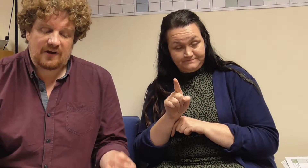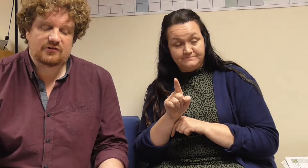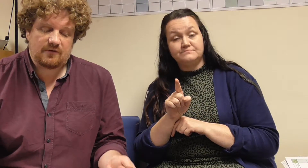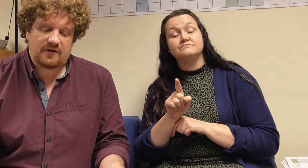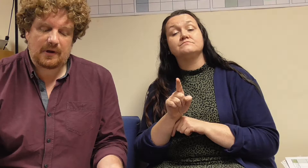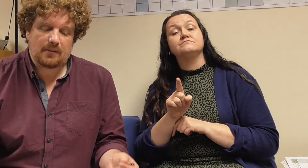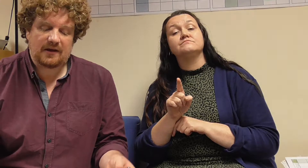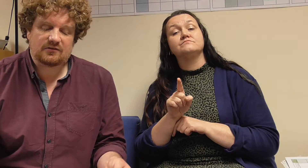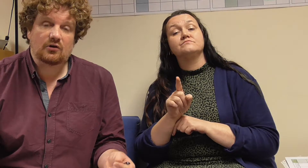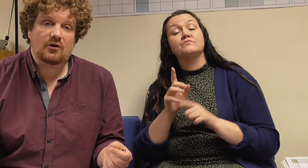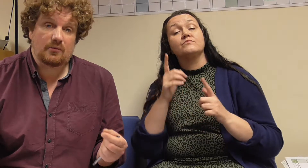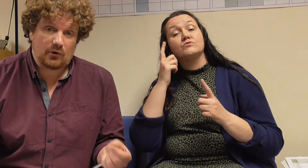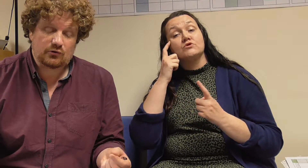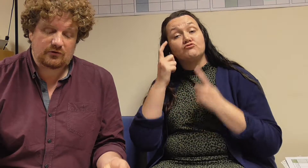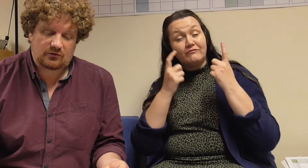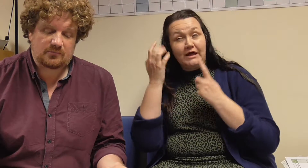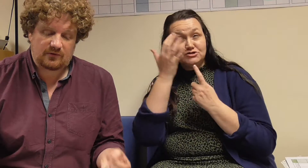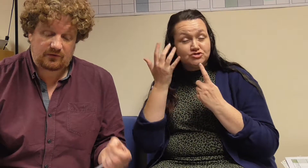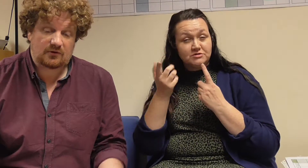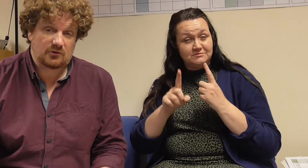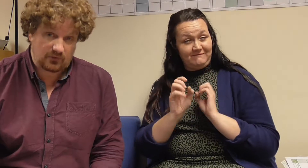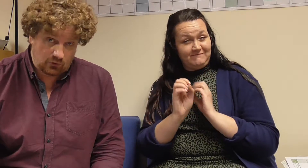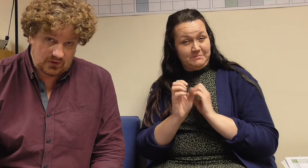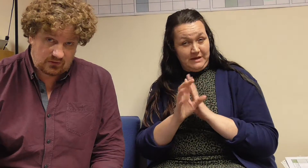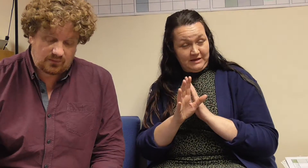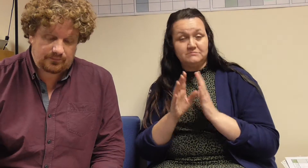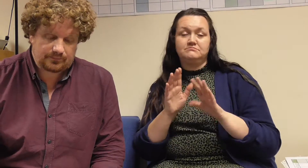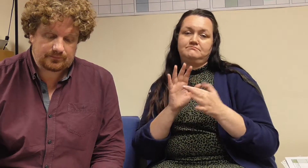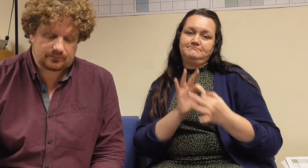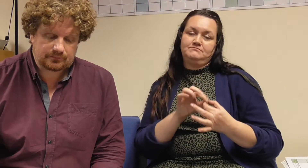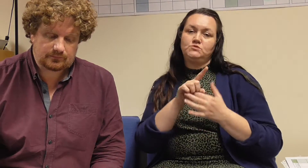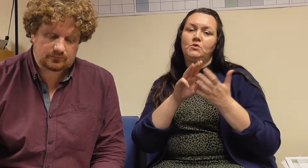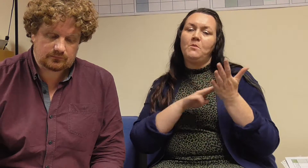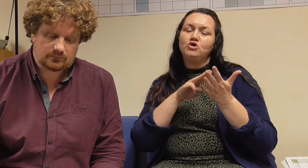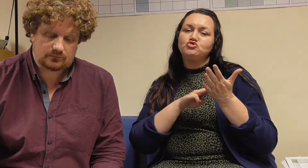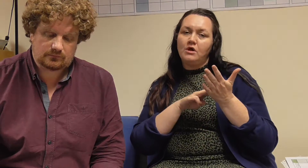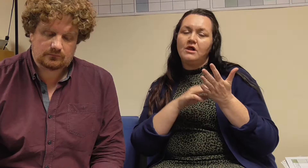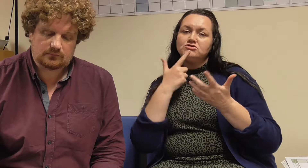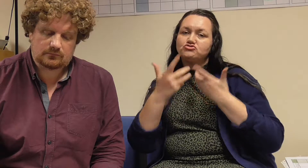So the reflection and feedback are based on the module descriptor for scripted performance.